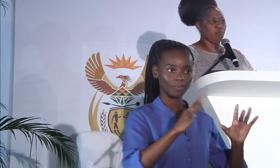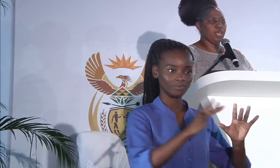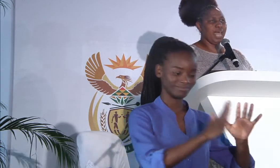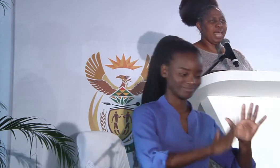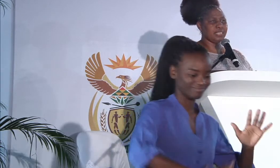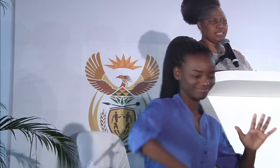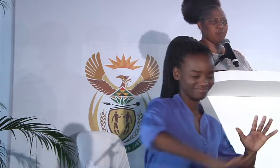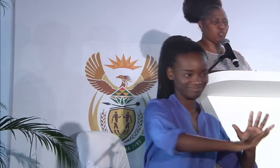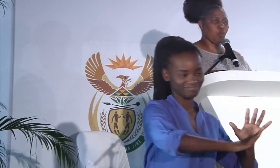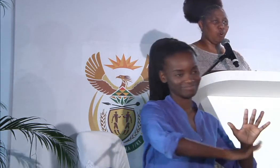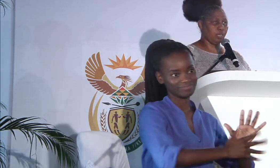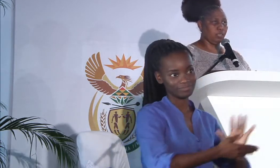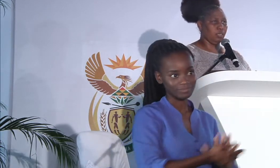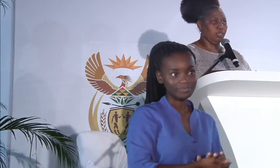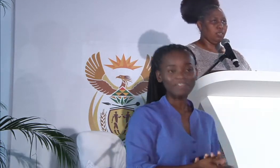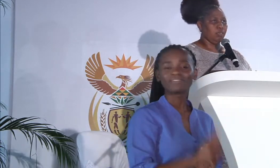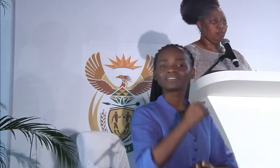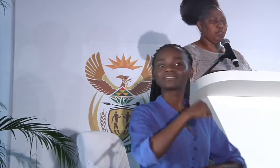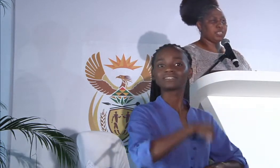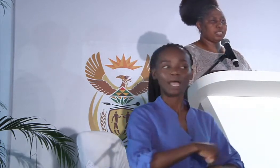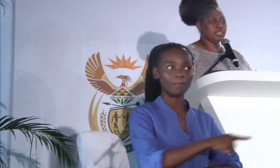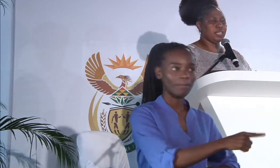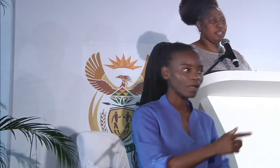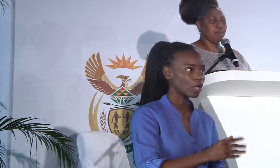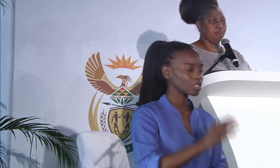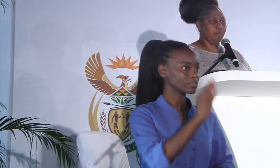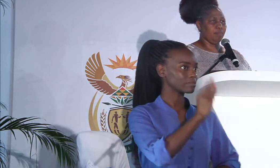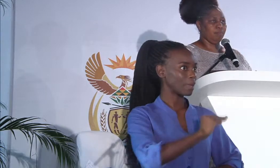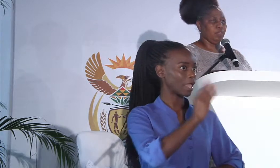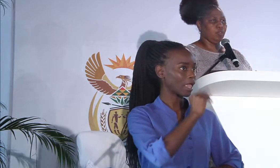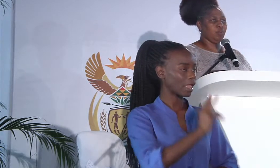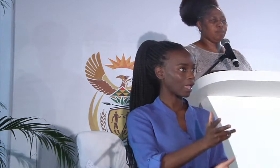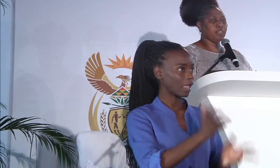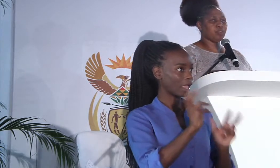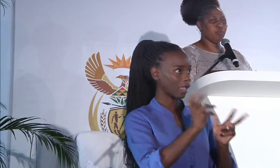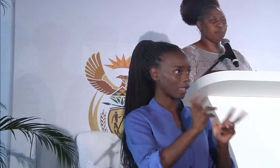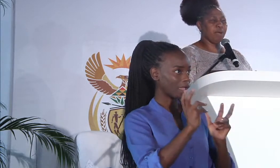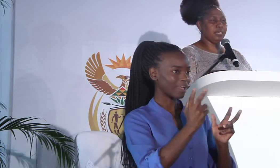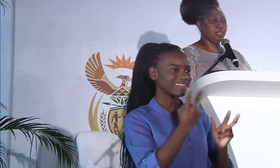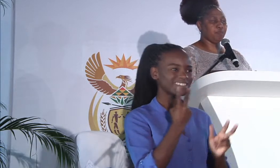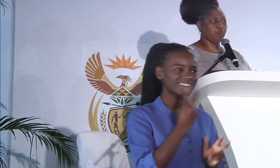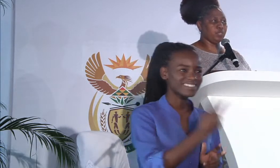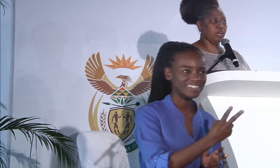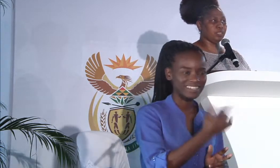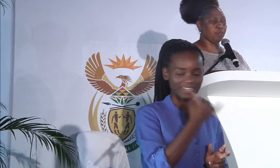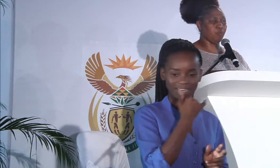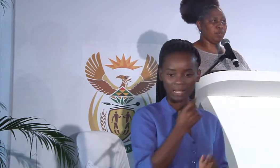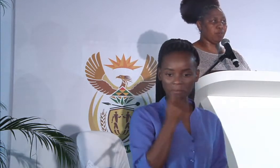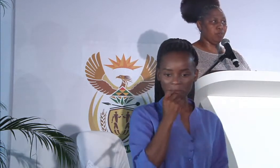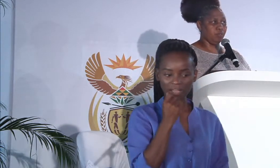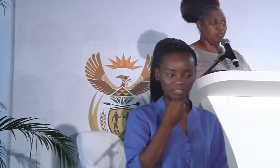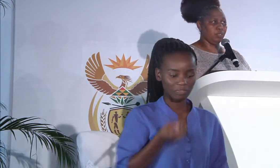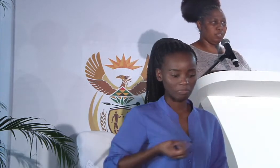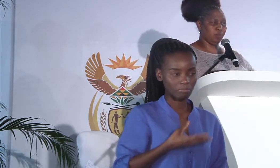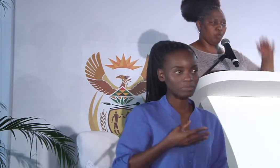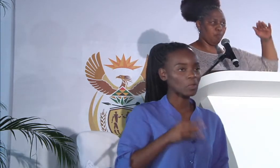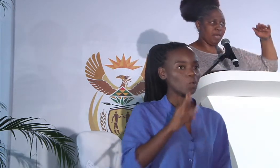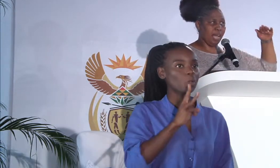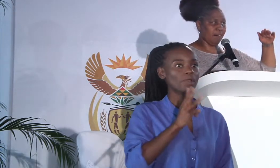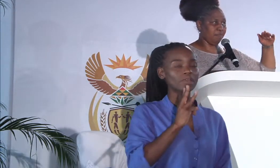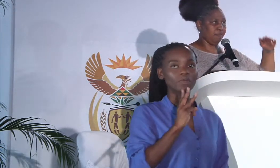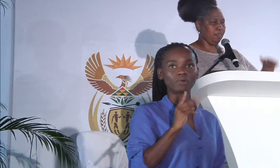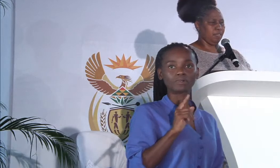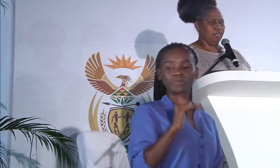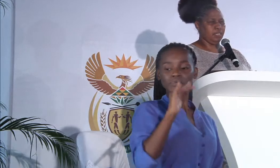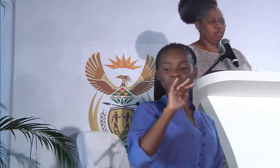we heard them talk. We seen them, not by throwing money and food out the window that we open